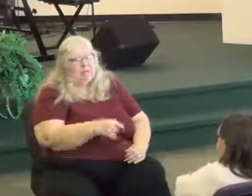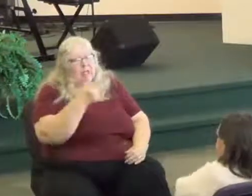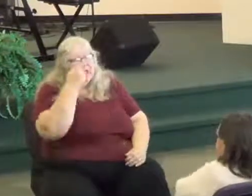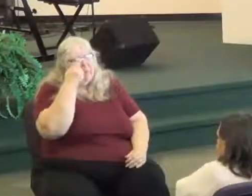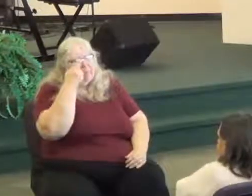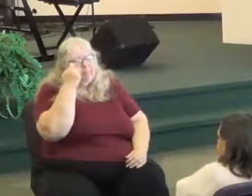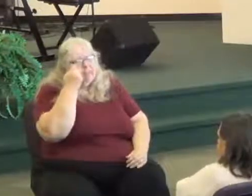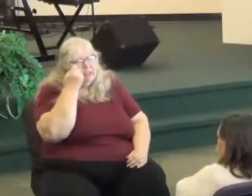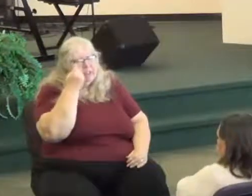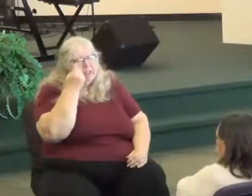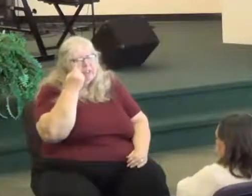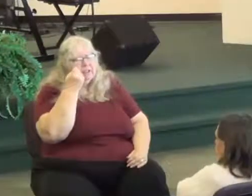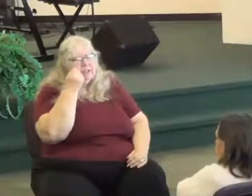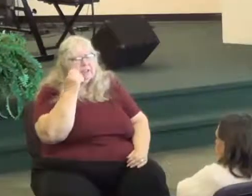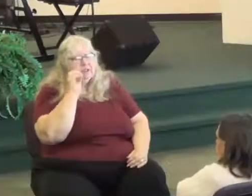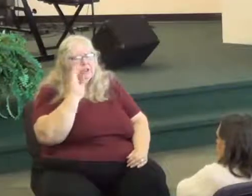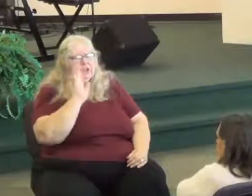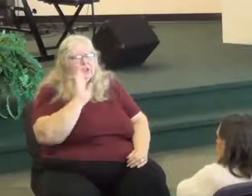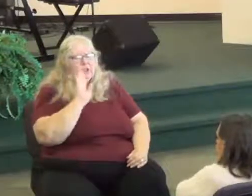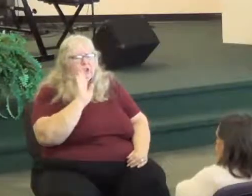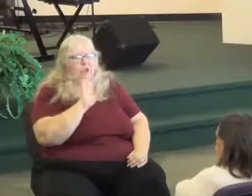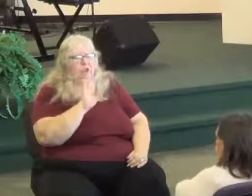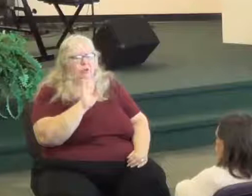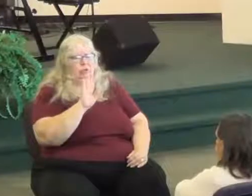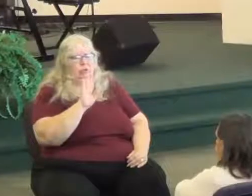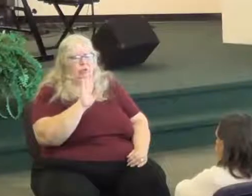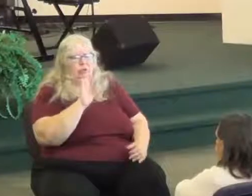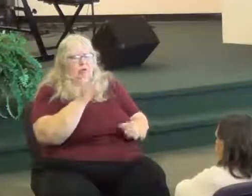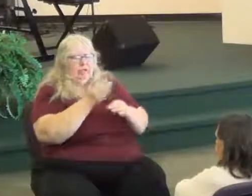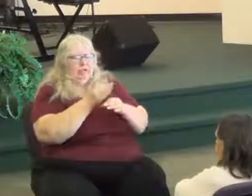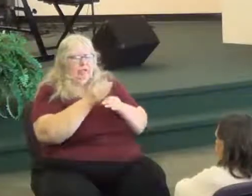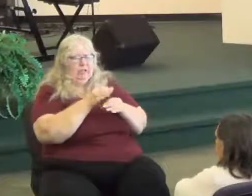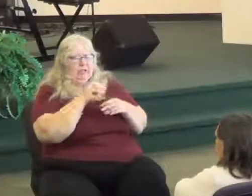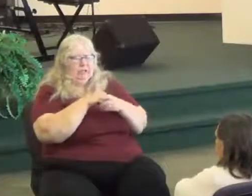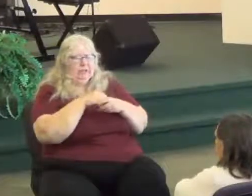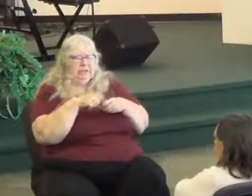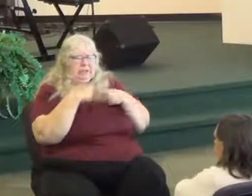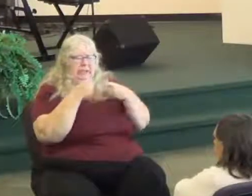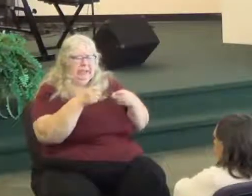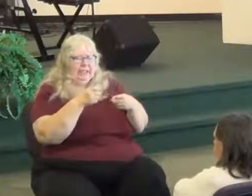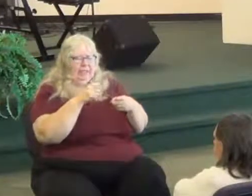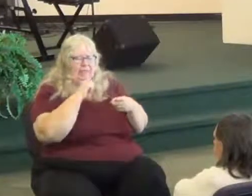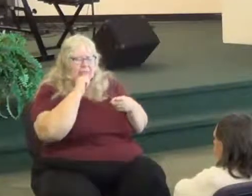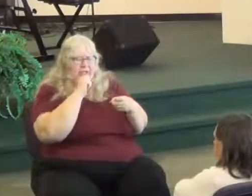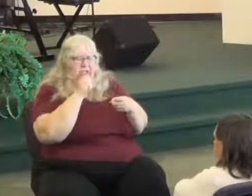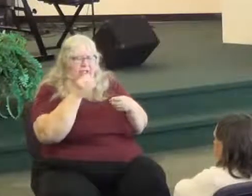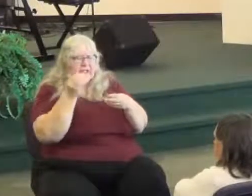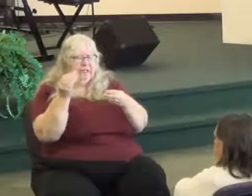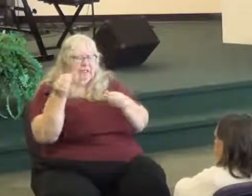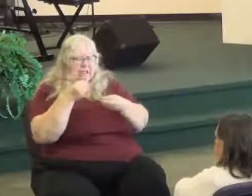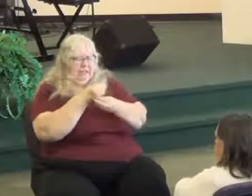Because your faith was in a gift, not in the fountain of all good gifts.